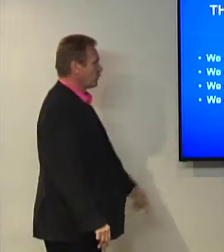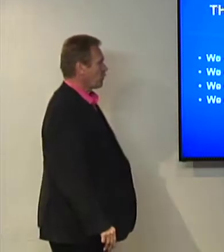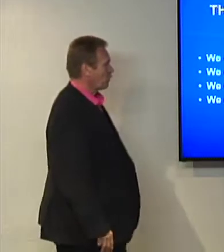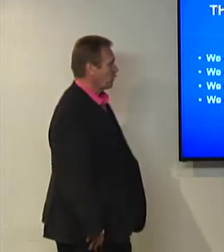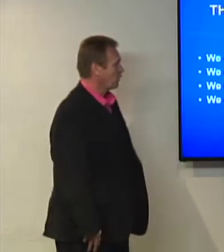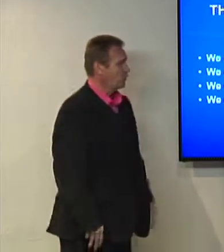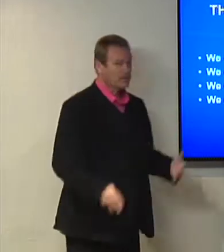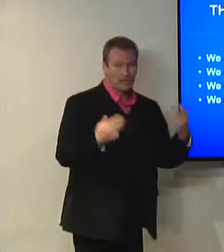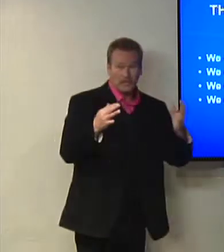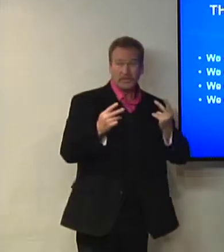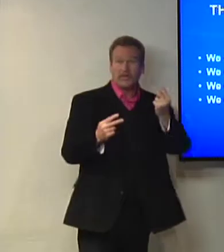them.